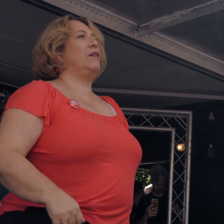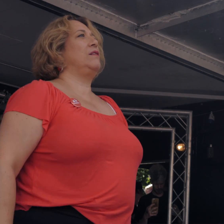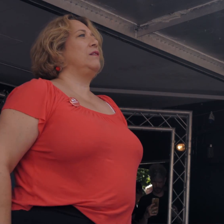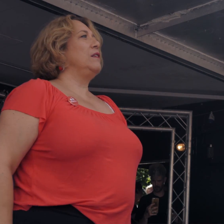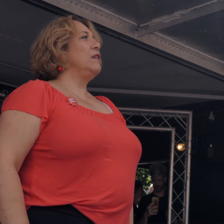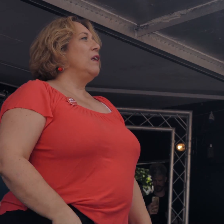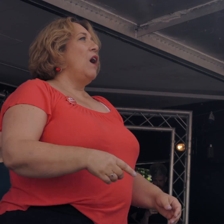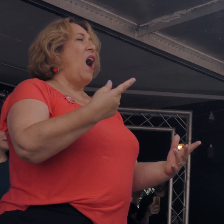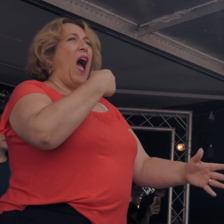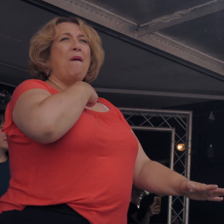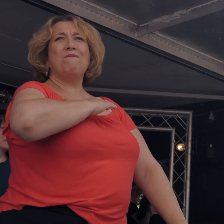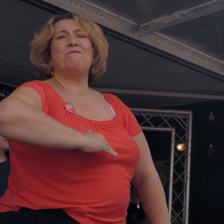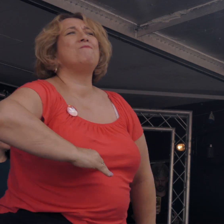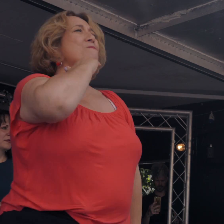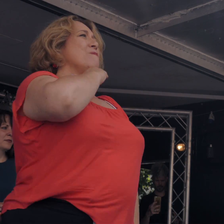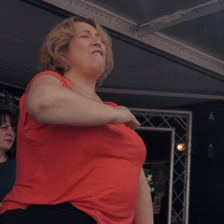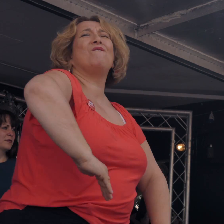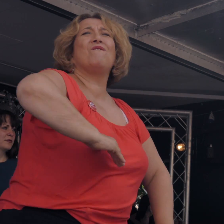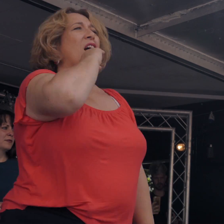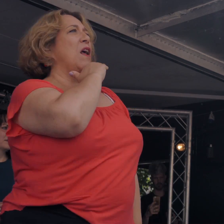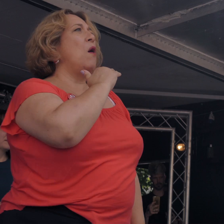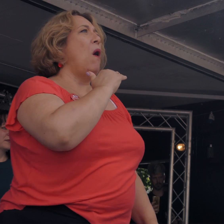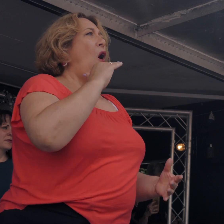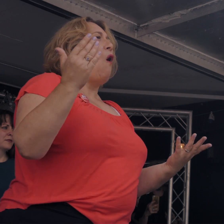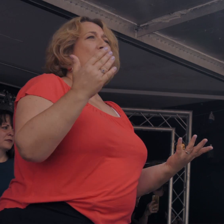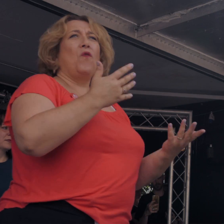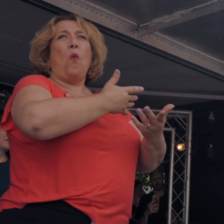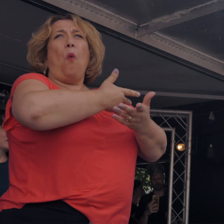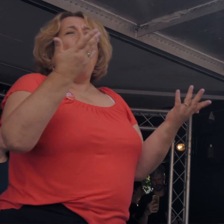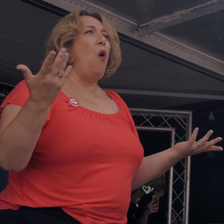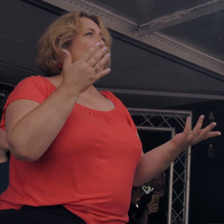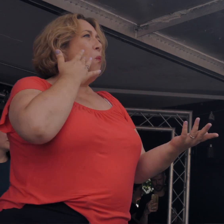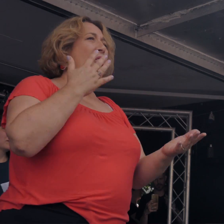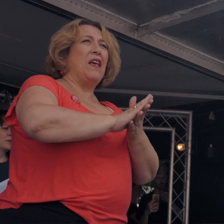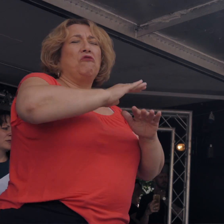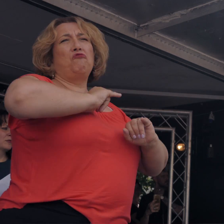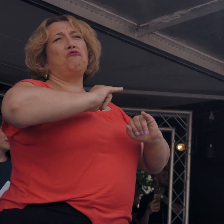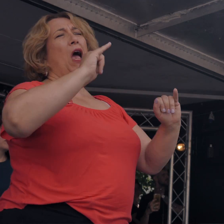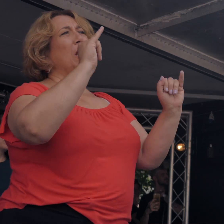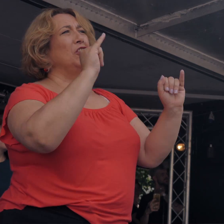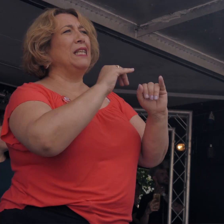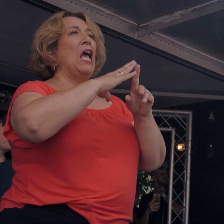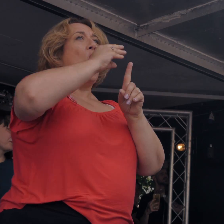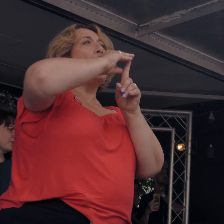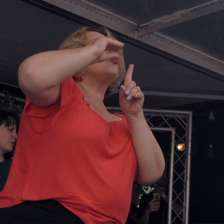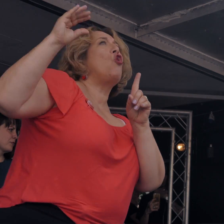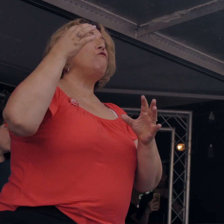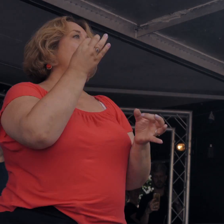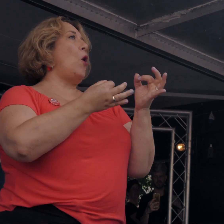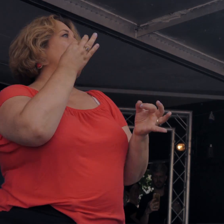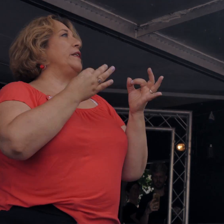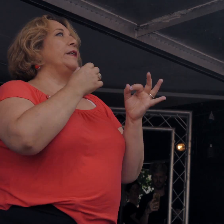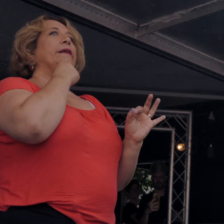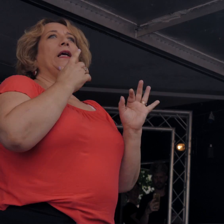And I'm sick of every time there's a tragedy, Tory politicians congratulating